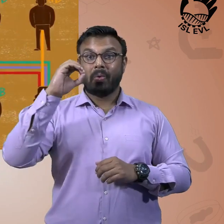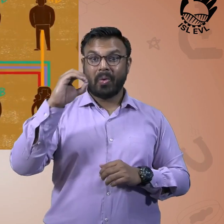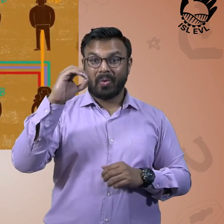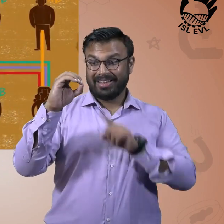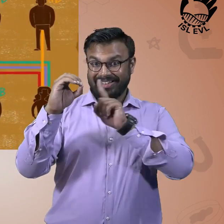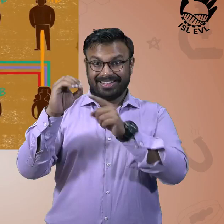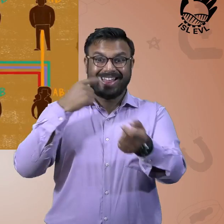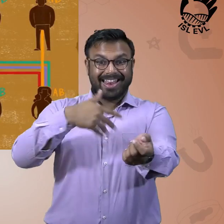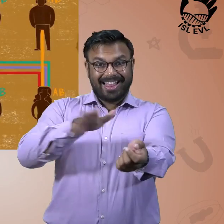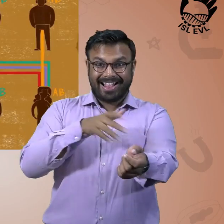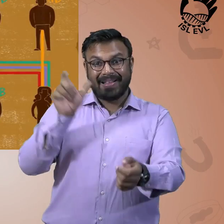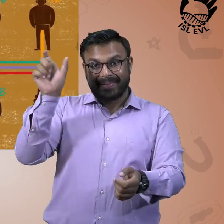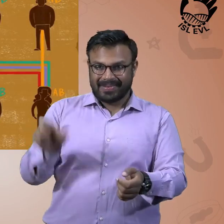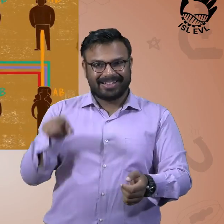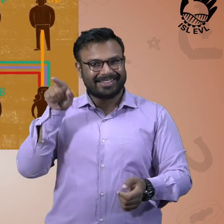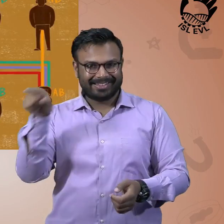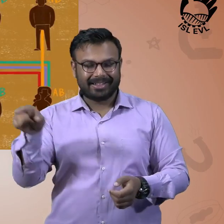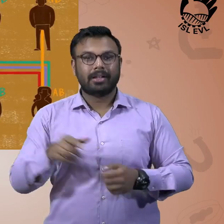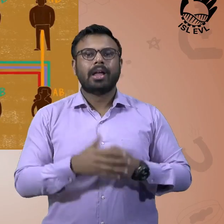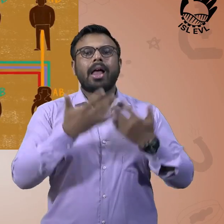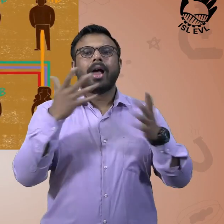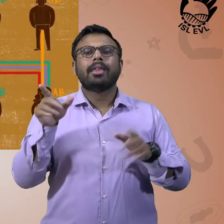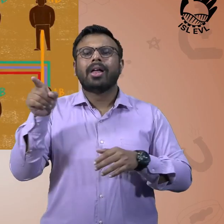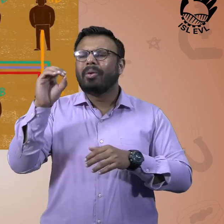On the other hand, people with blood type O